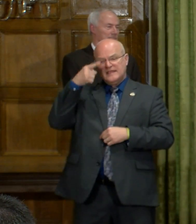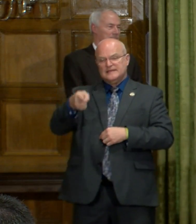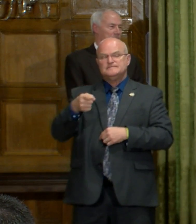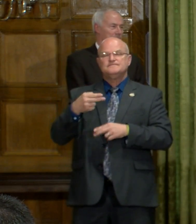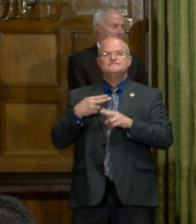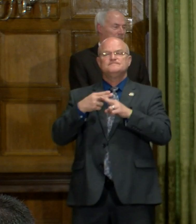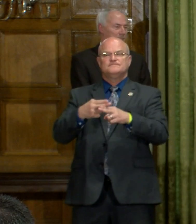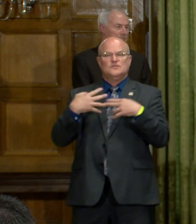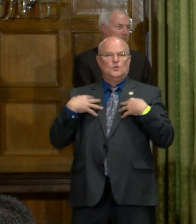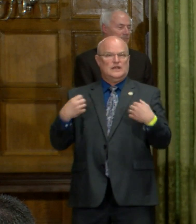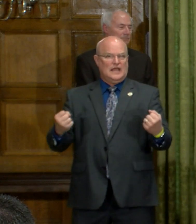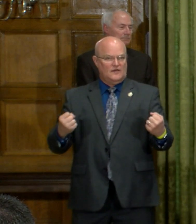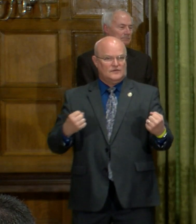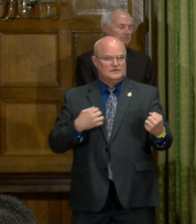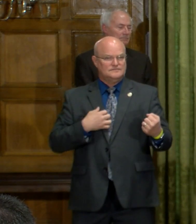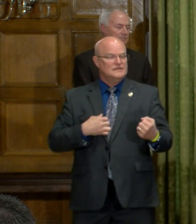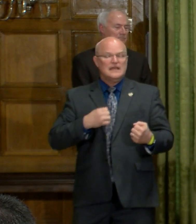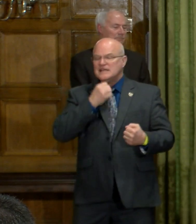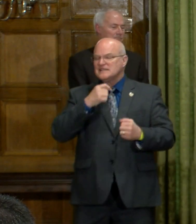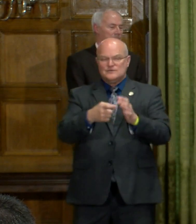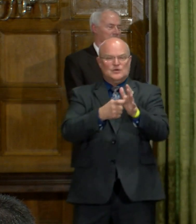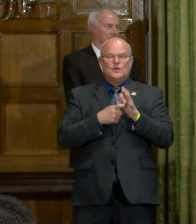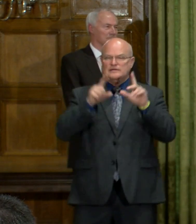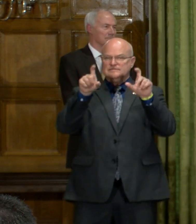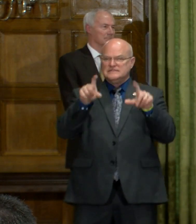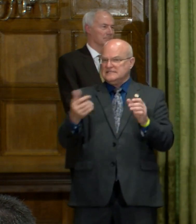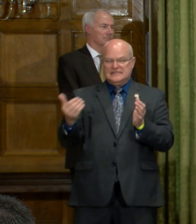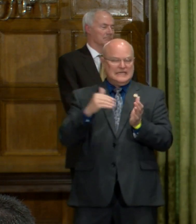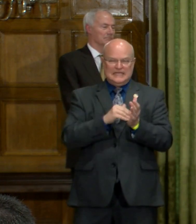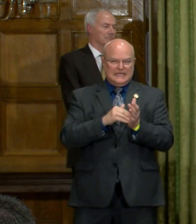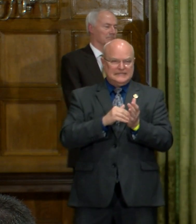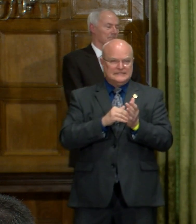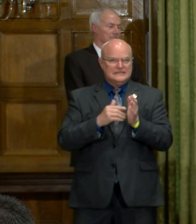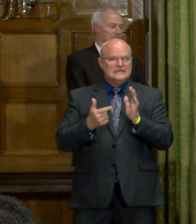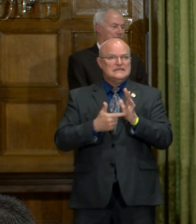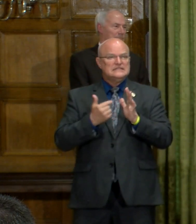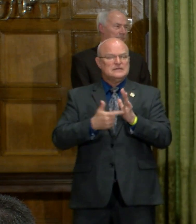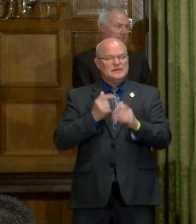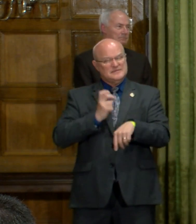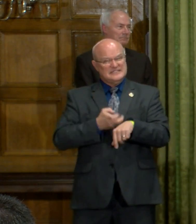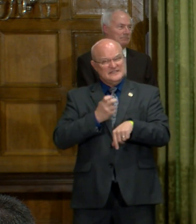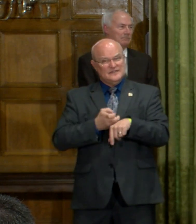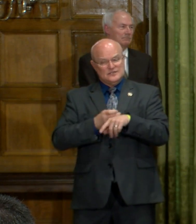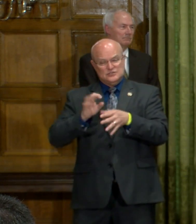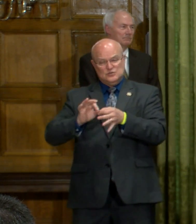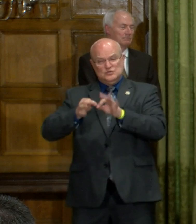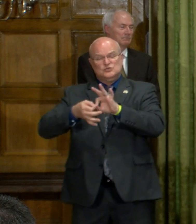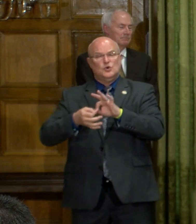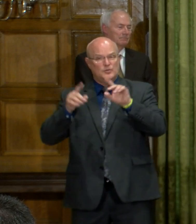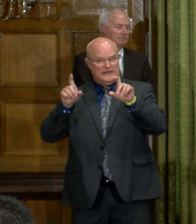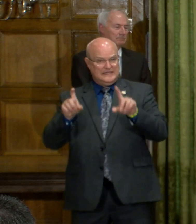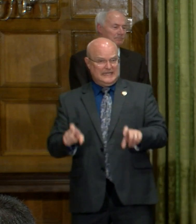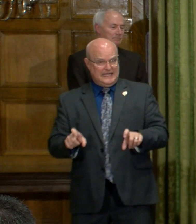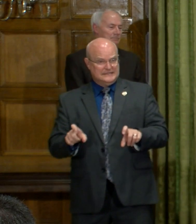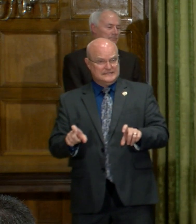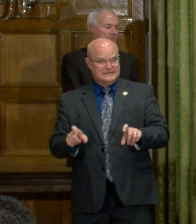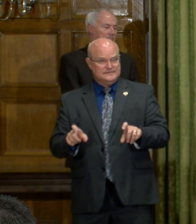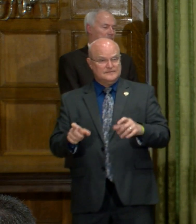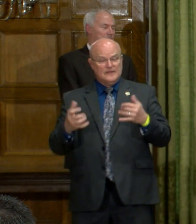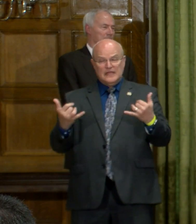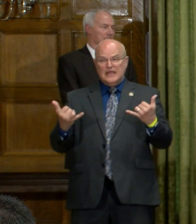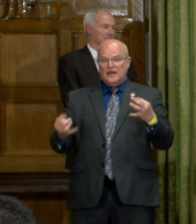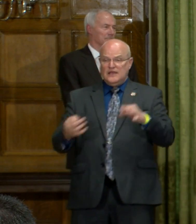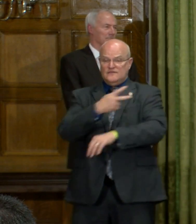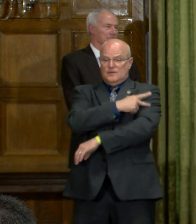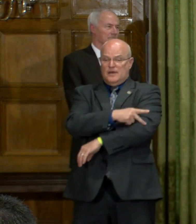be recovered. It doesn't require that they get tested again. In fact, sometimes it's difficult to interpret those tests. Now,